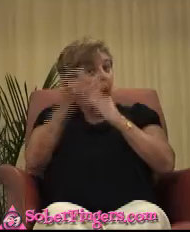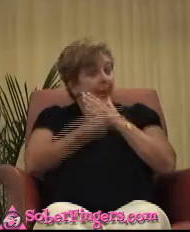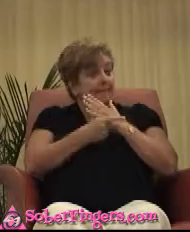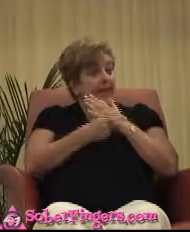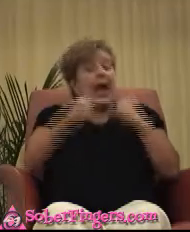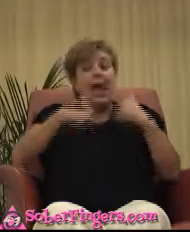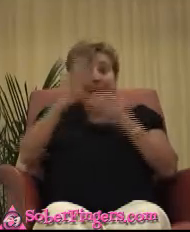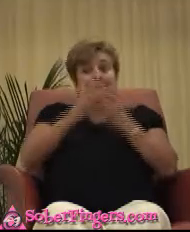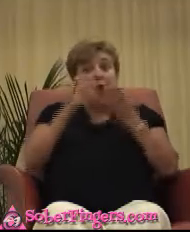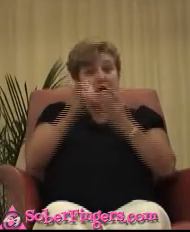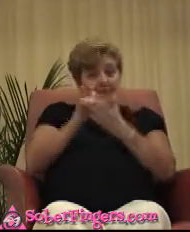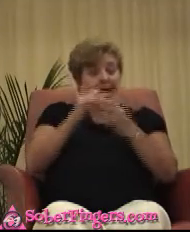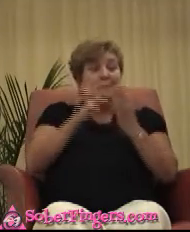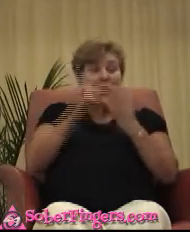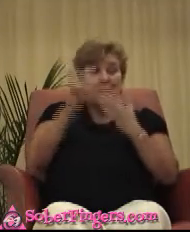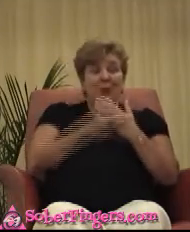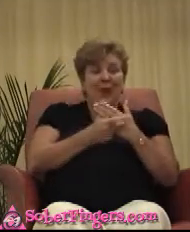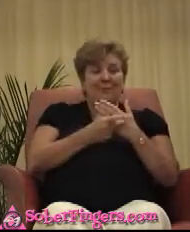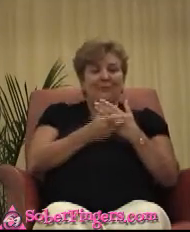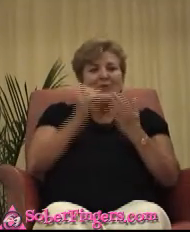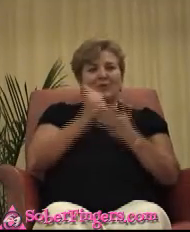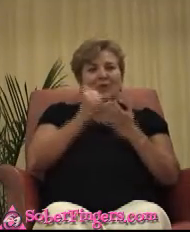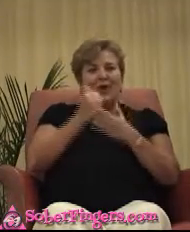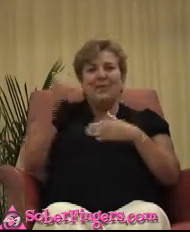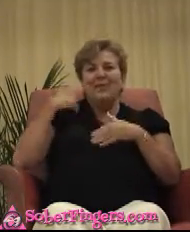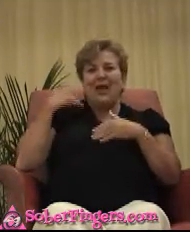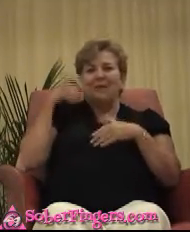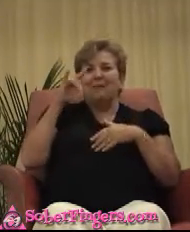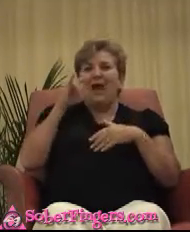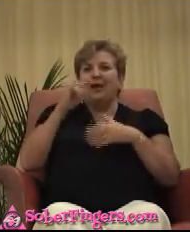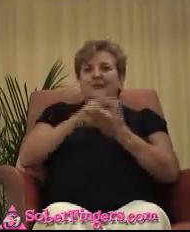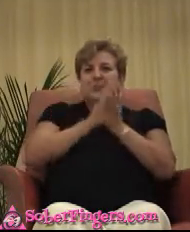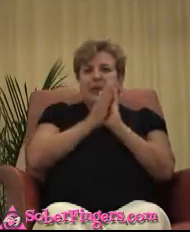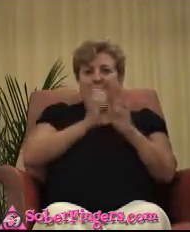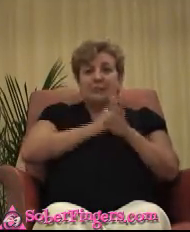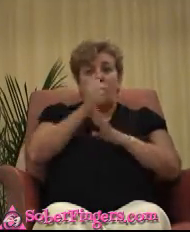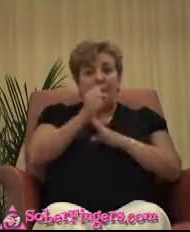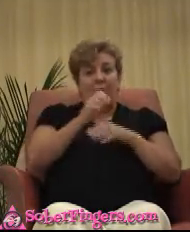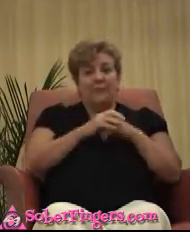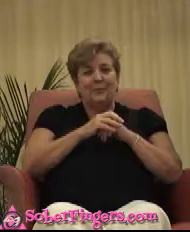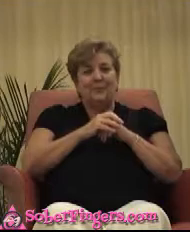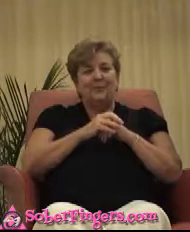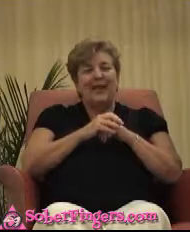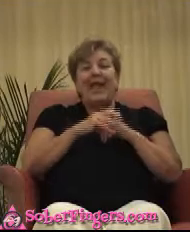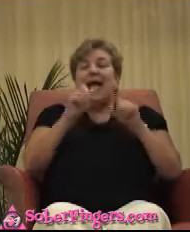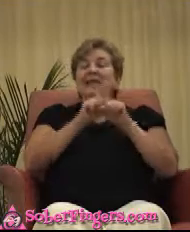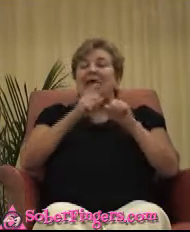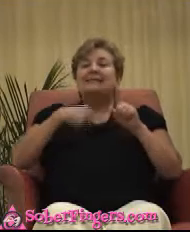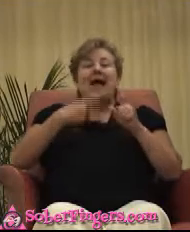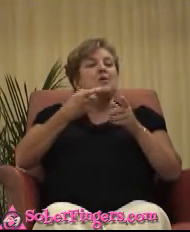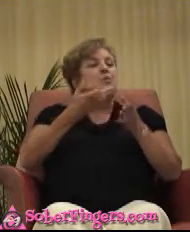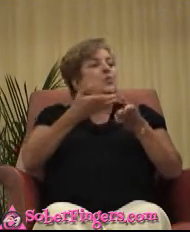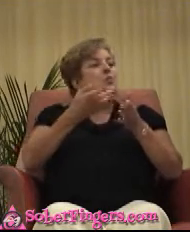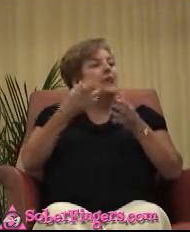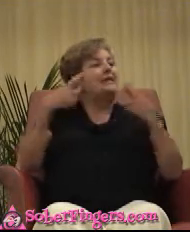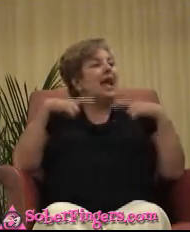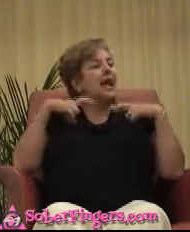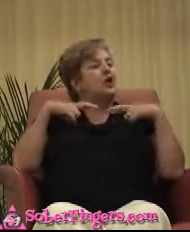young pilots come back into the flying career and get sober. And as I retired, well, I was coming up on my final year.